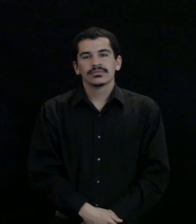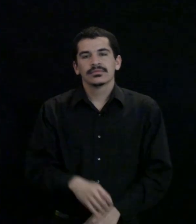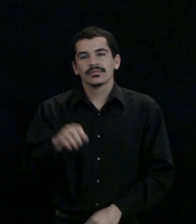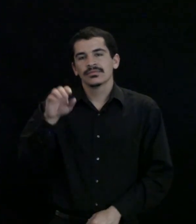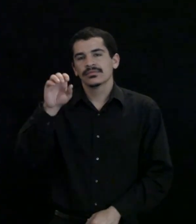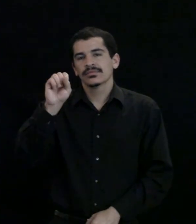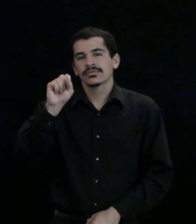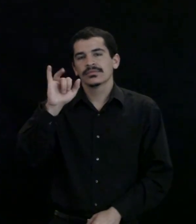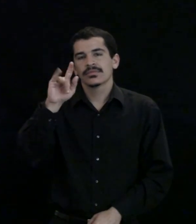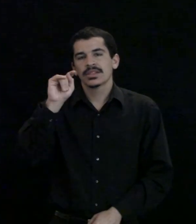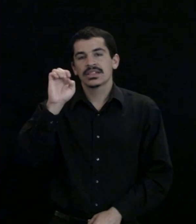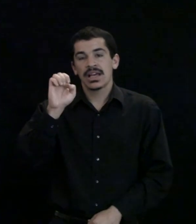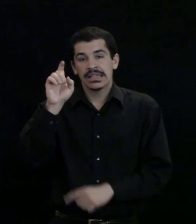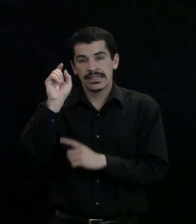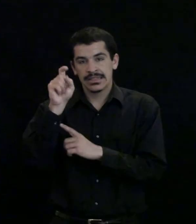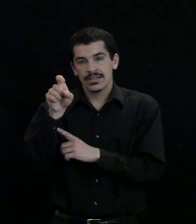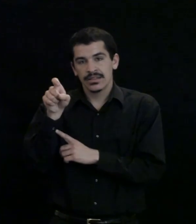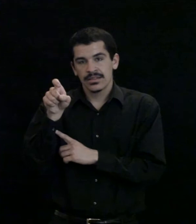Site needs